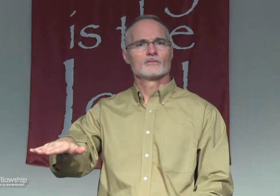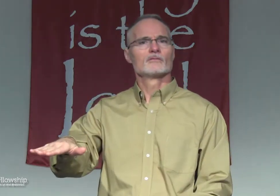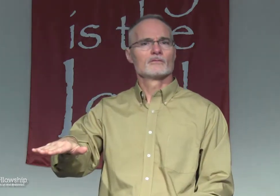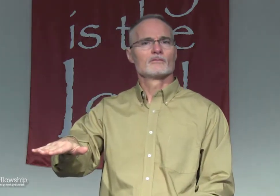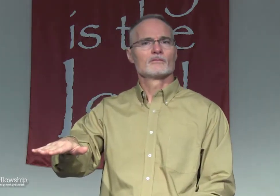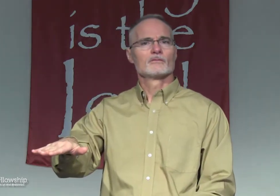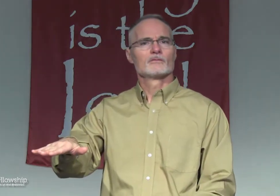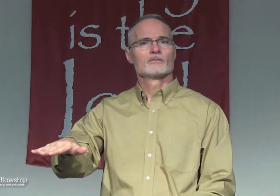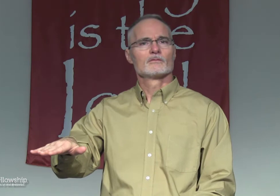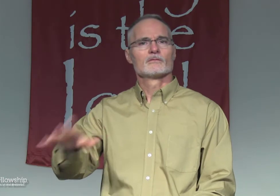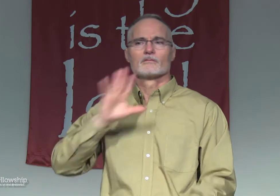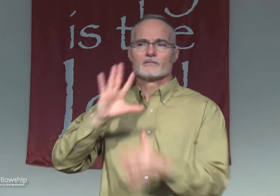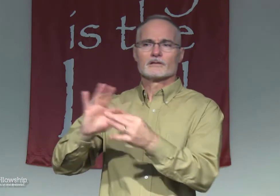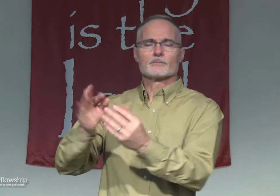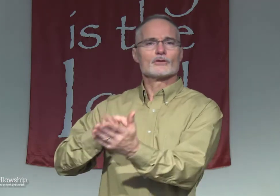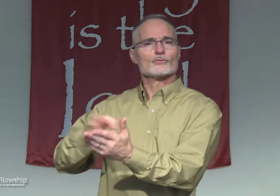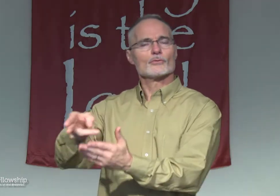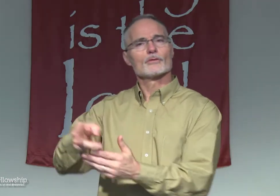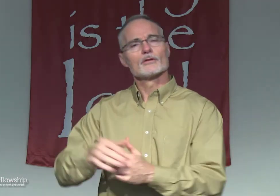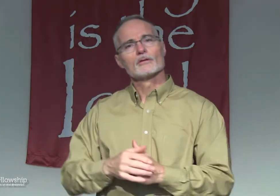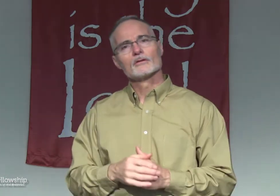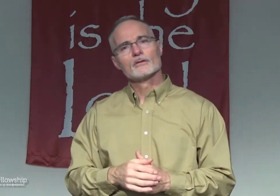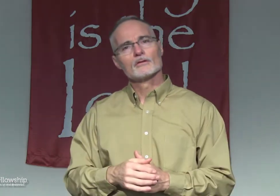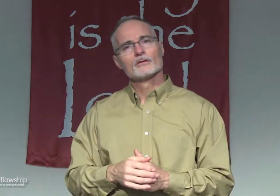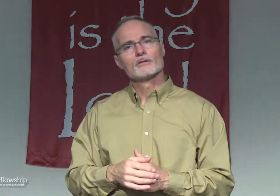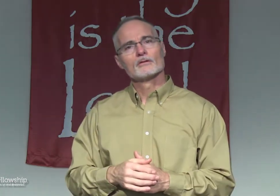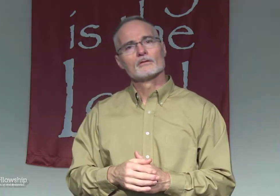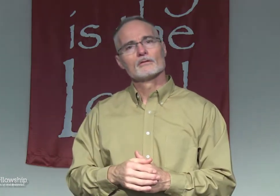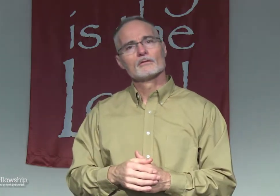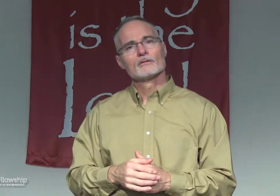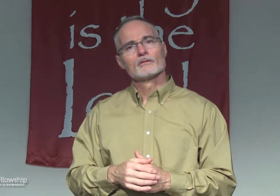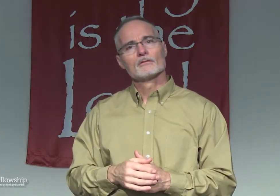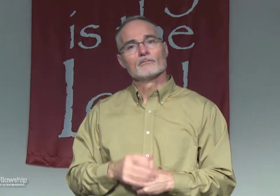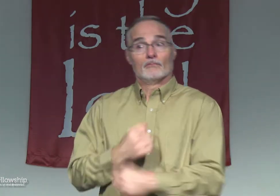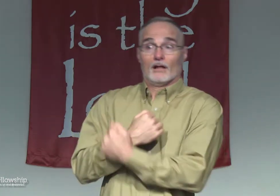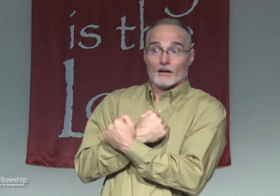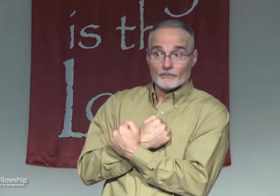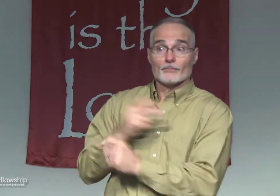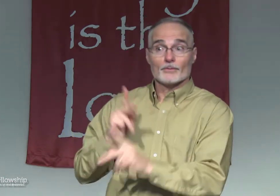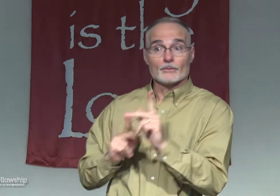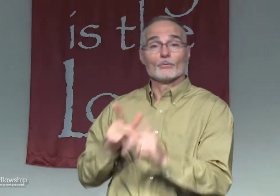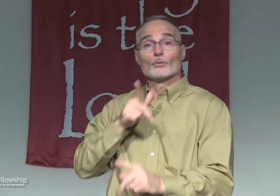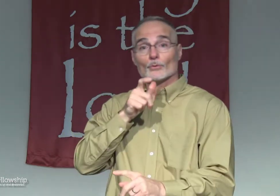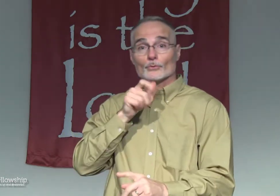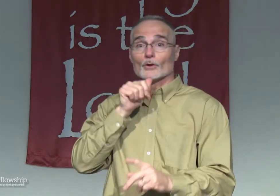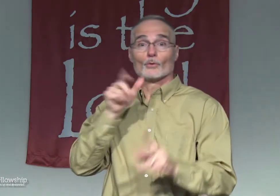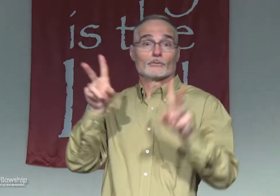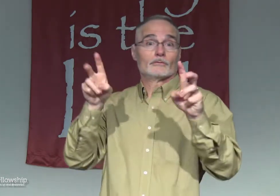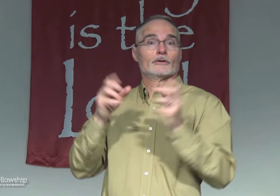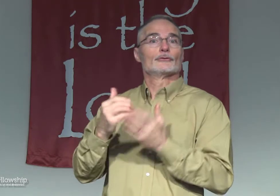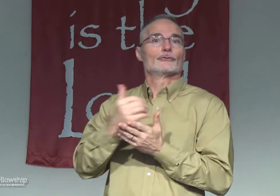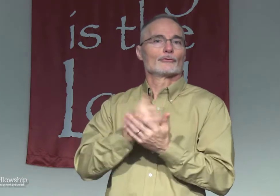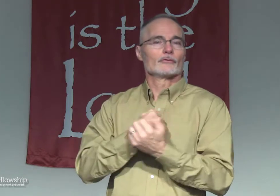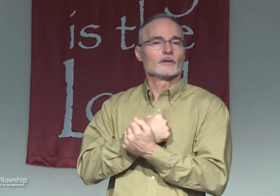Risks within relationships. Have you been willing to step out? To speak the truth, to love people